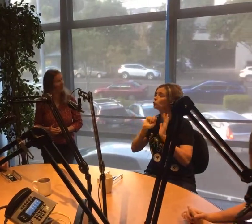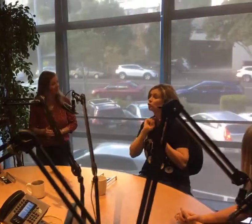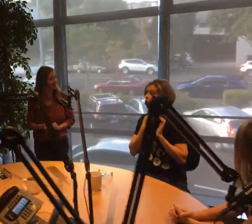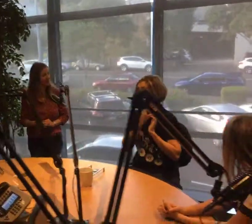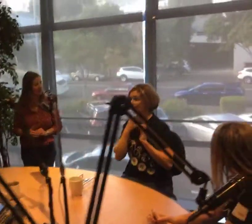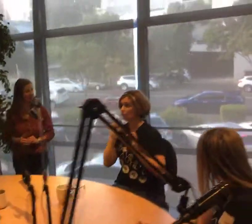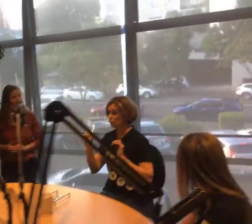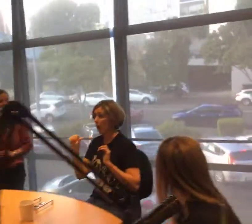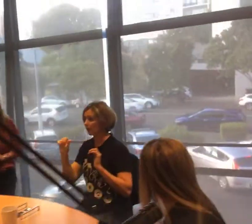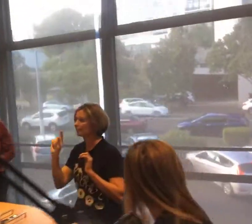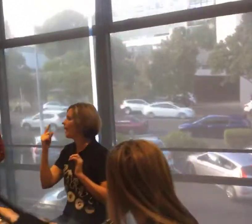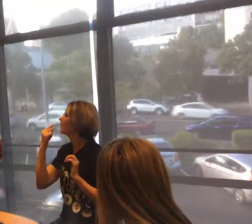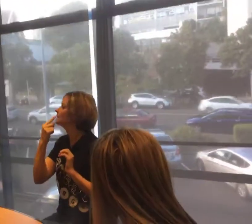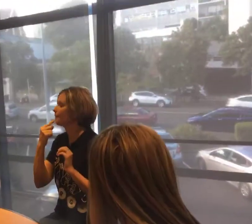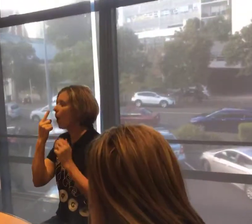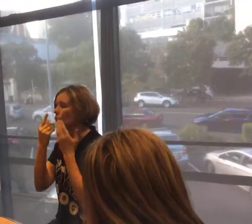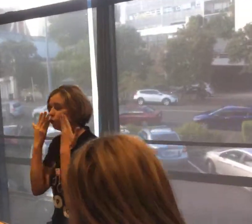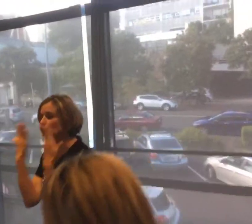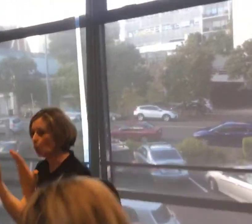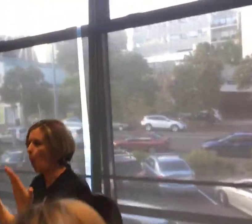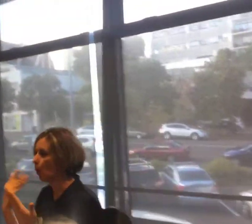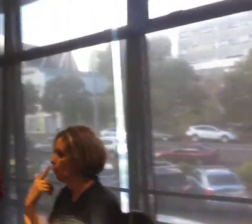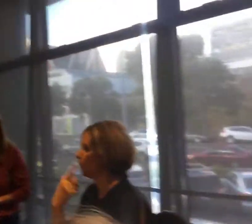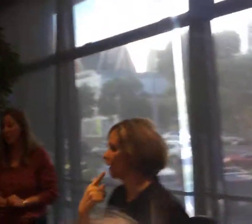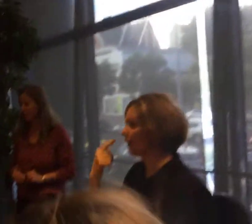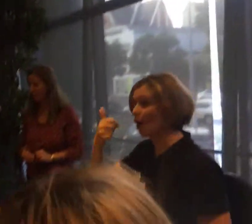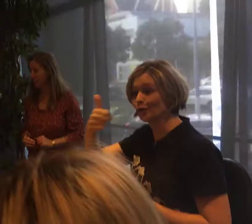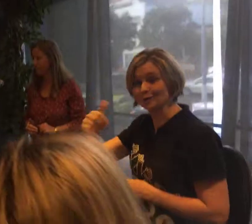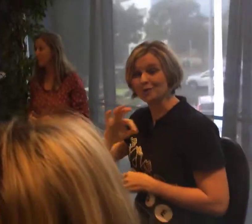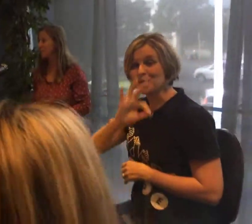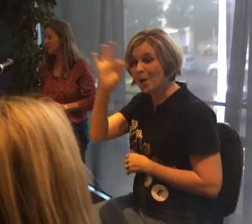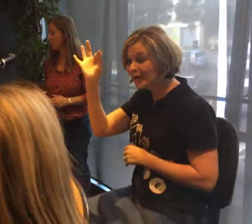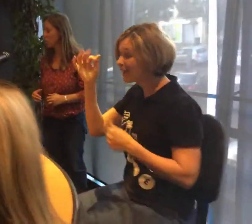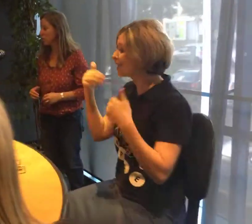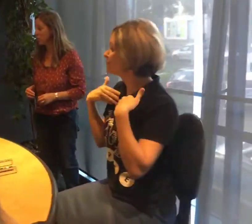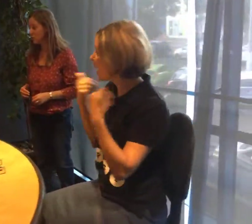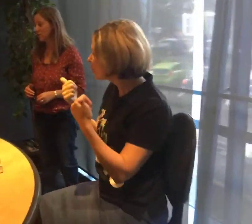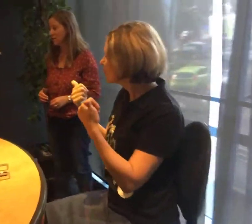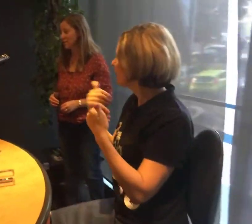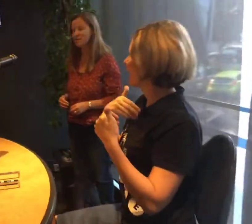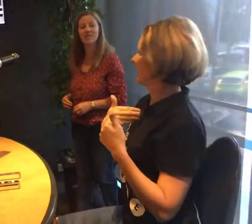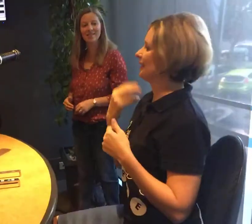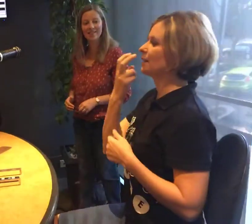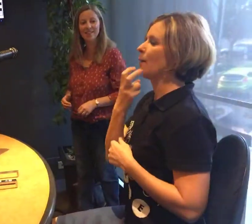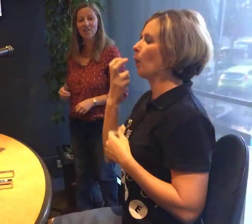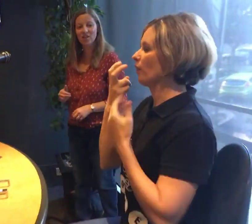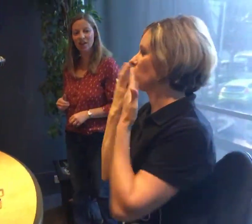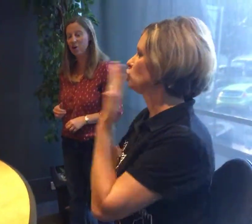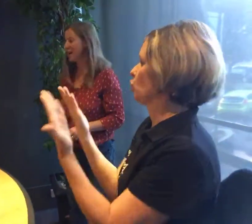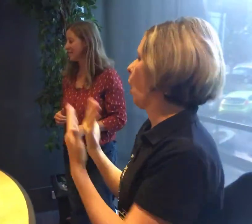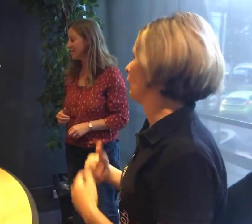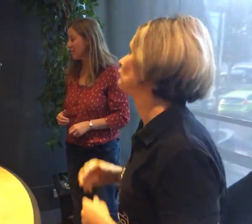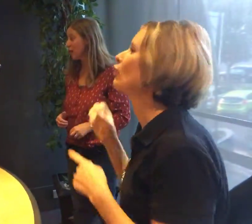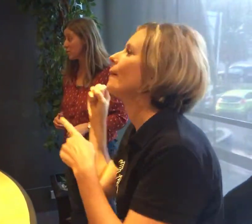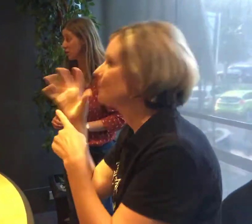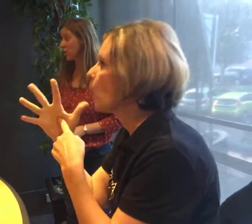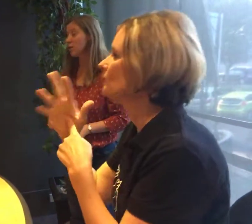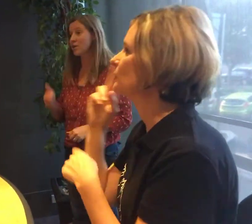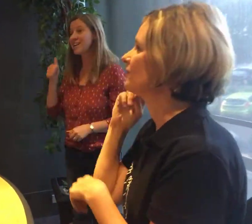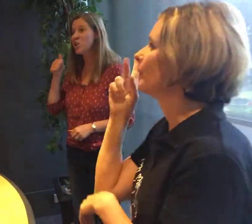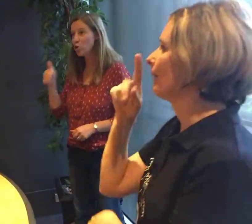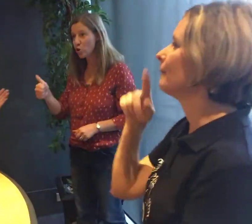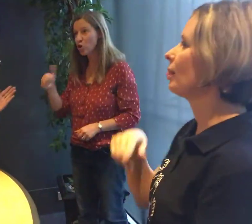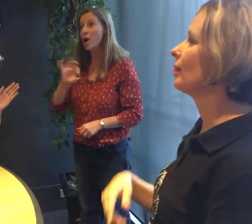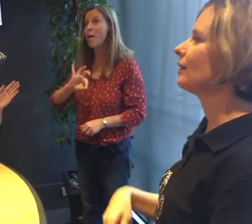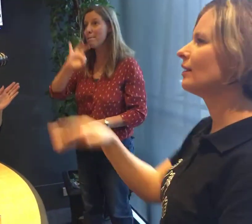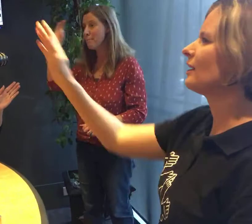You absolutely must. Okay. You turn your voice off, but you Yeah. must use lip patterns. So, So- good morning. Okay. Yeah, so so I you would need go. to